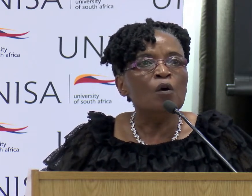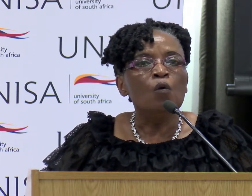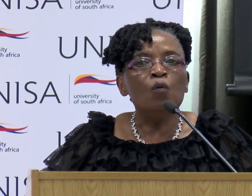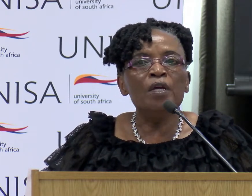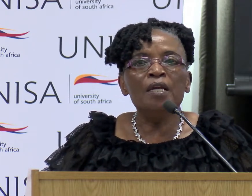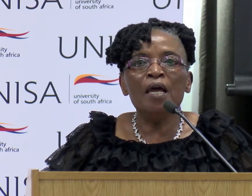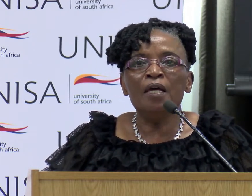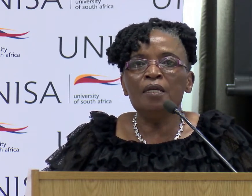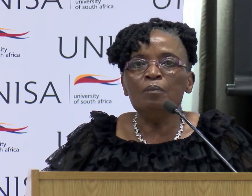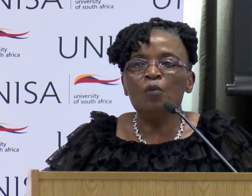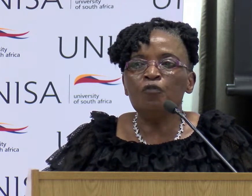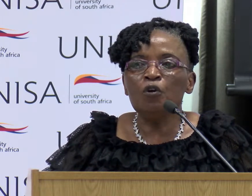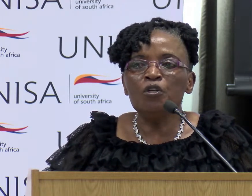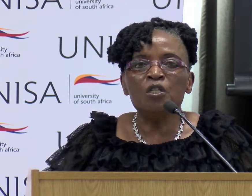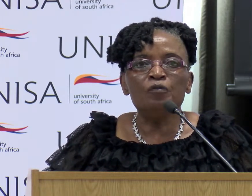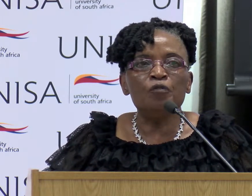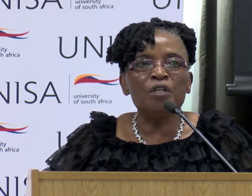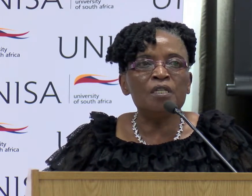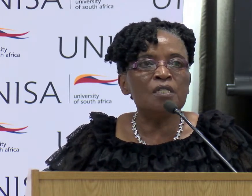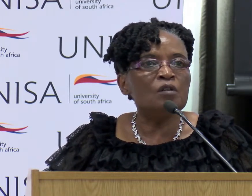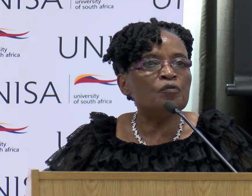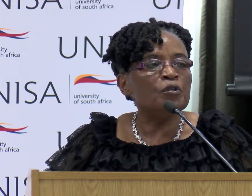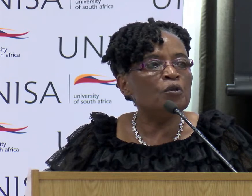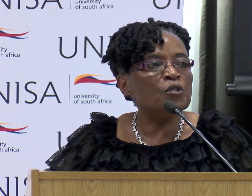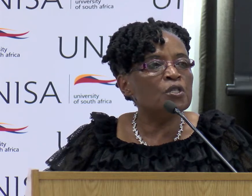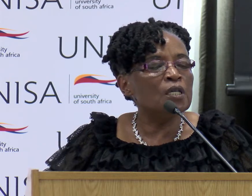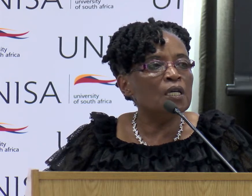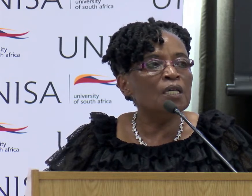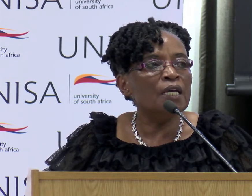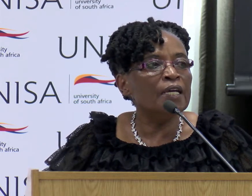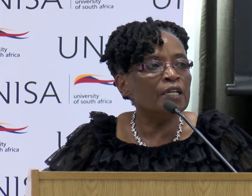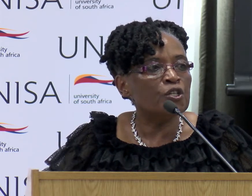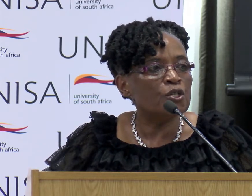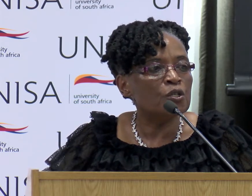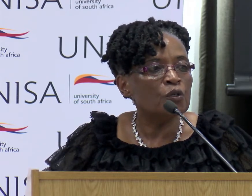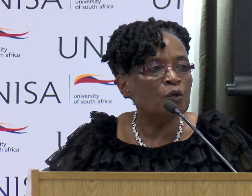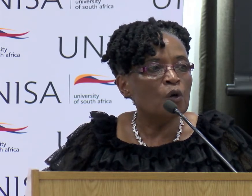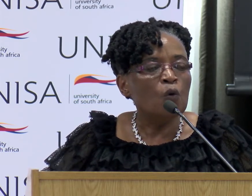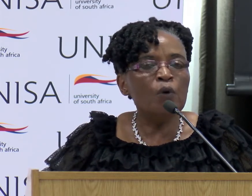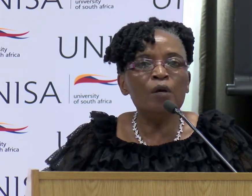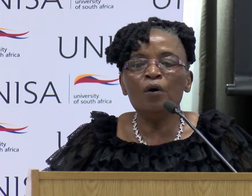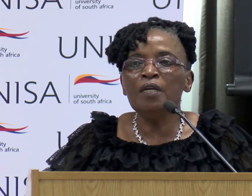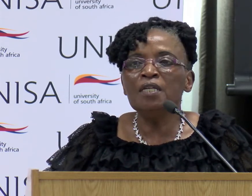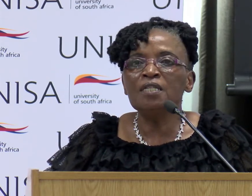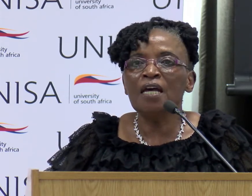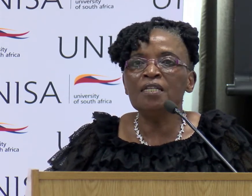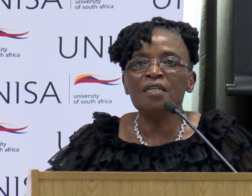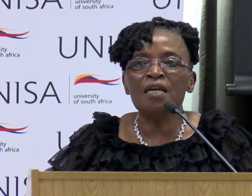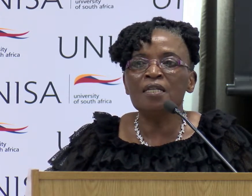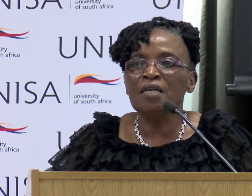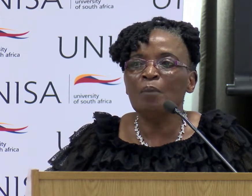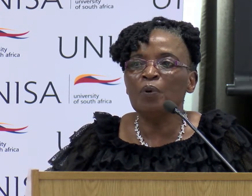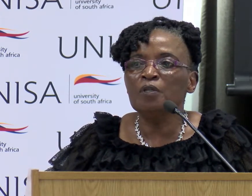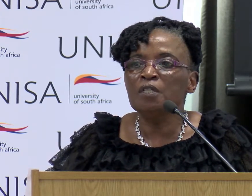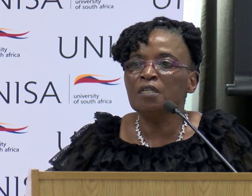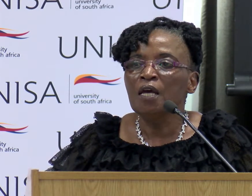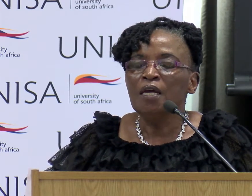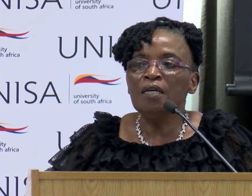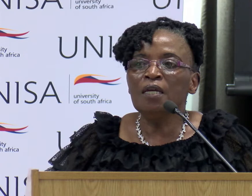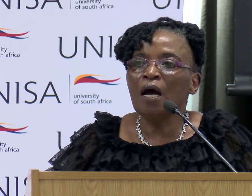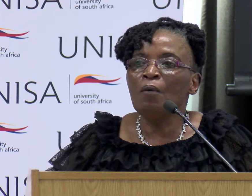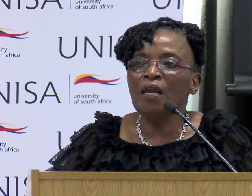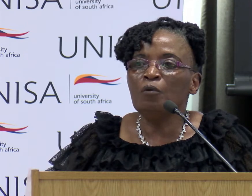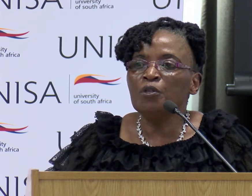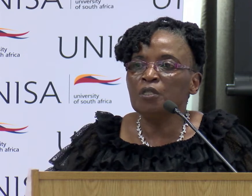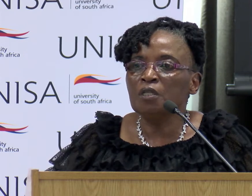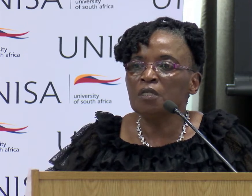degree, we learned morphology, phonetics, and phonology in English. We only cited examples